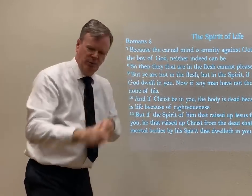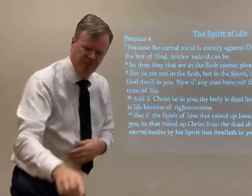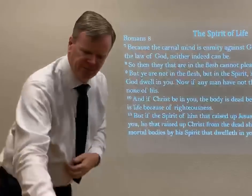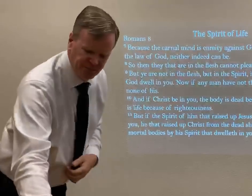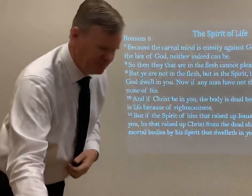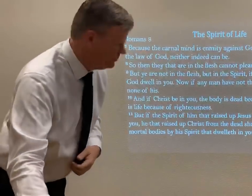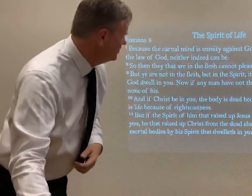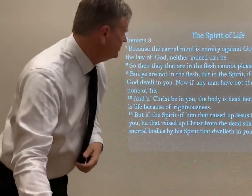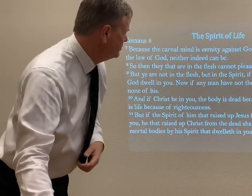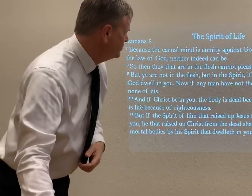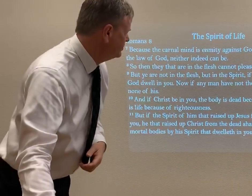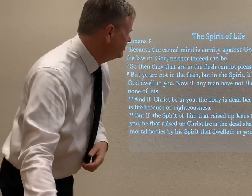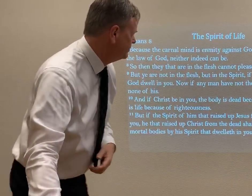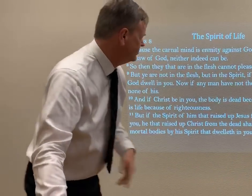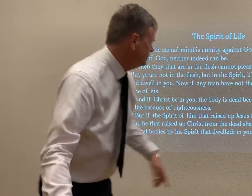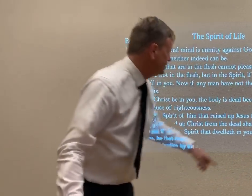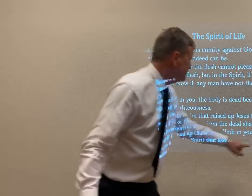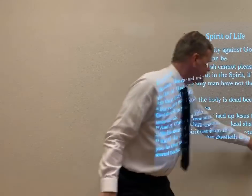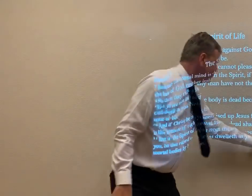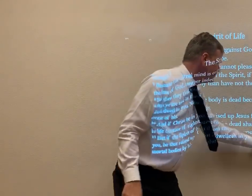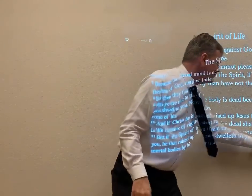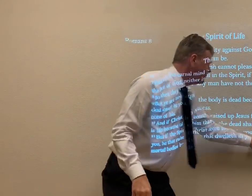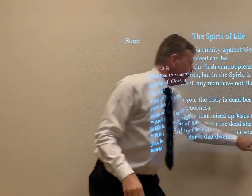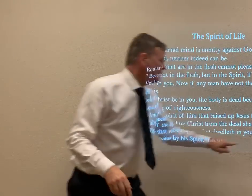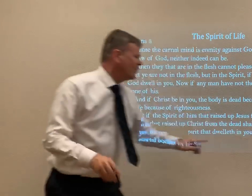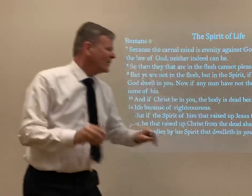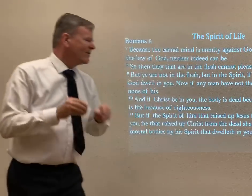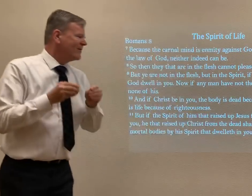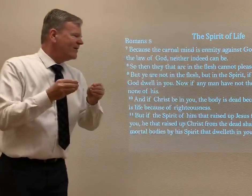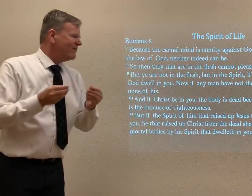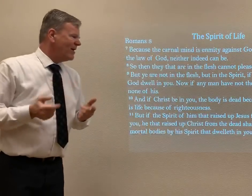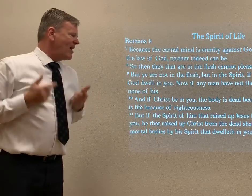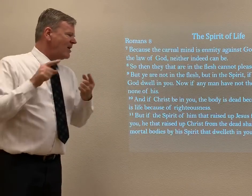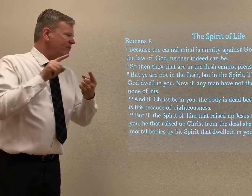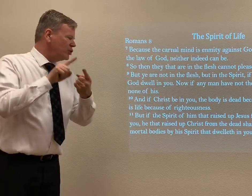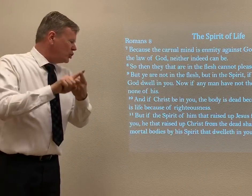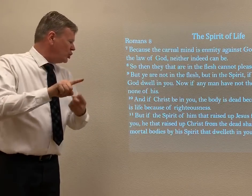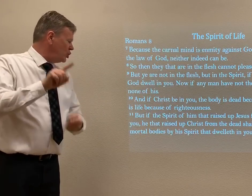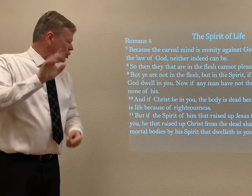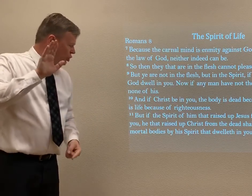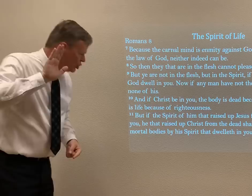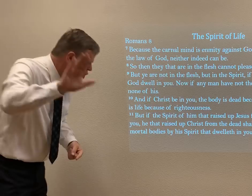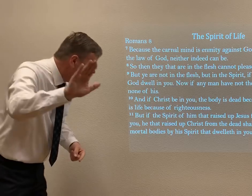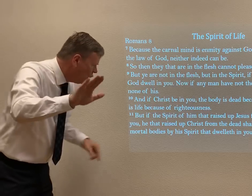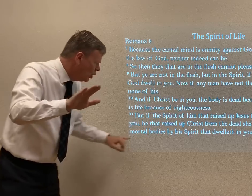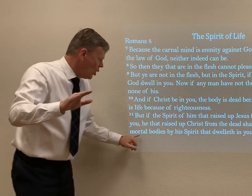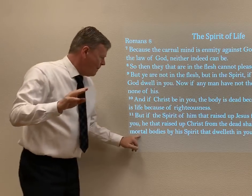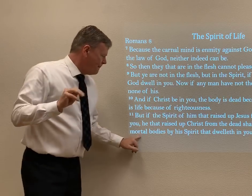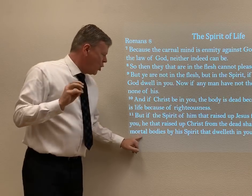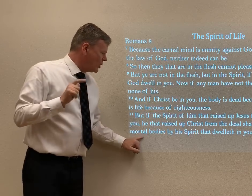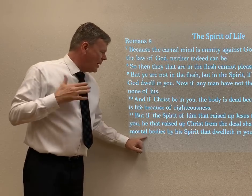from the dead shall also quicken or give life to your mortal